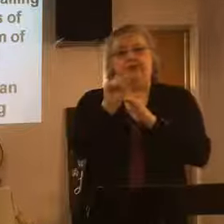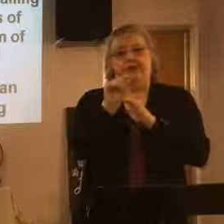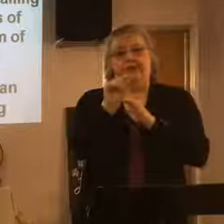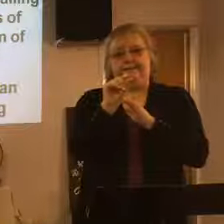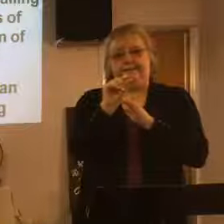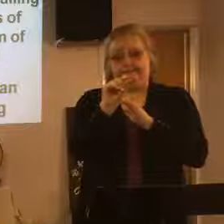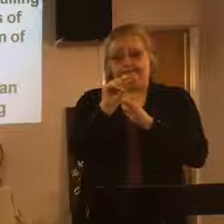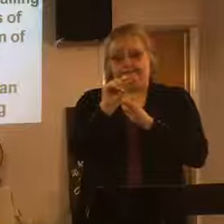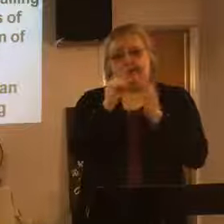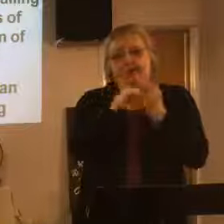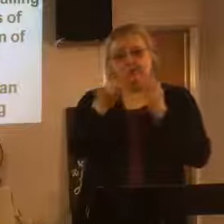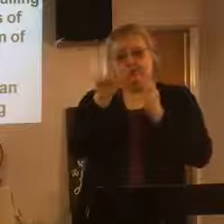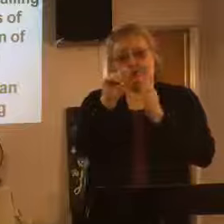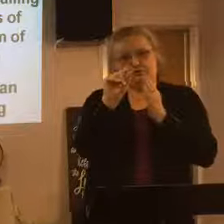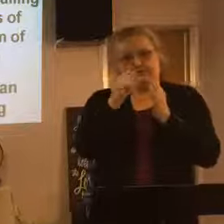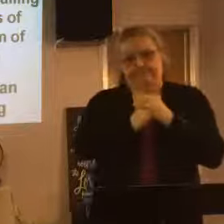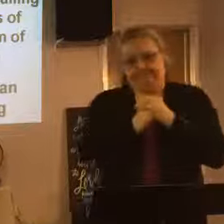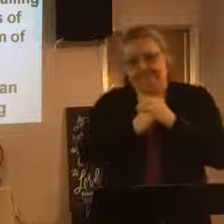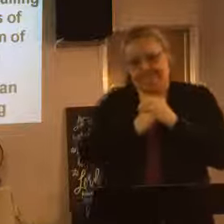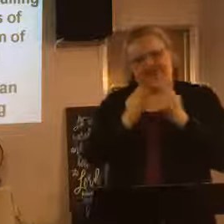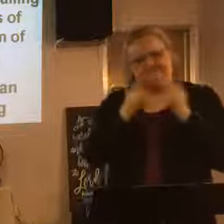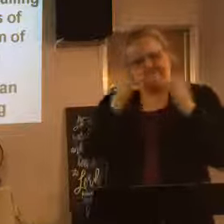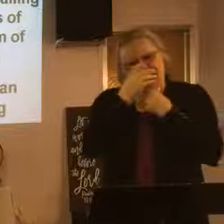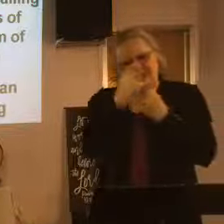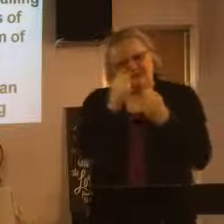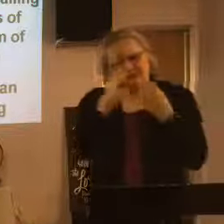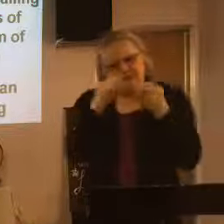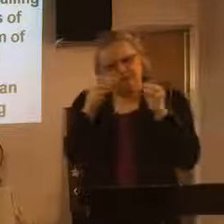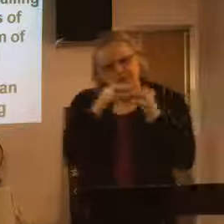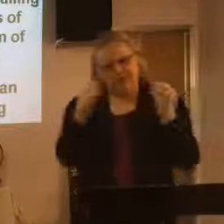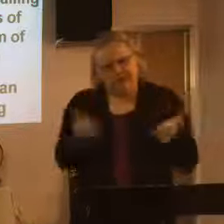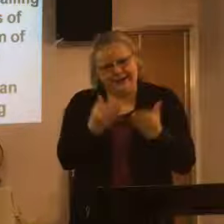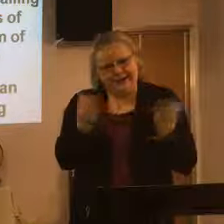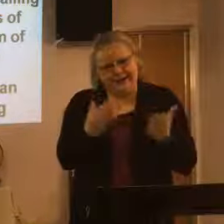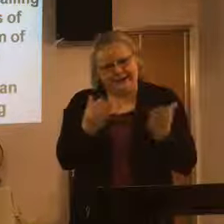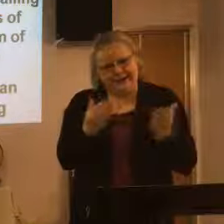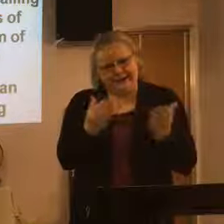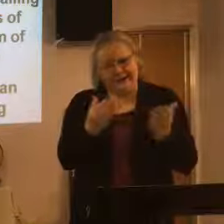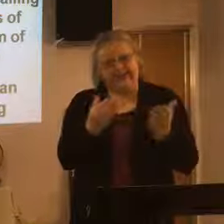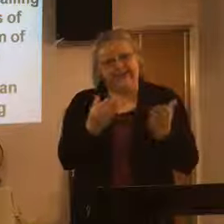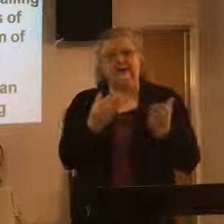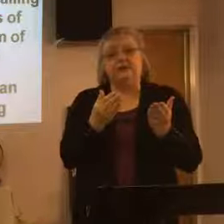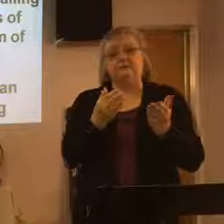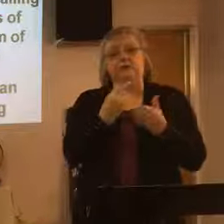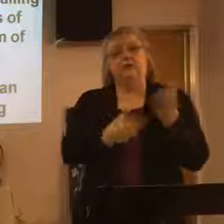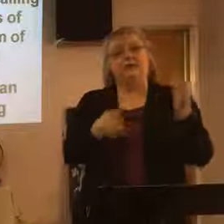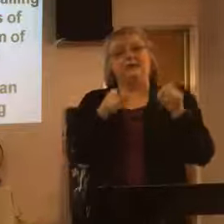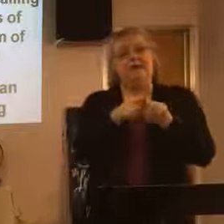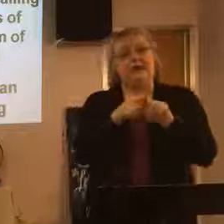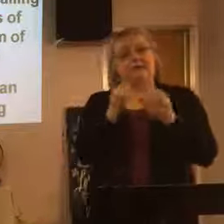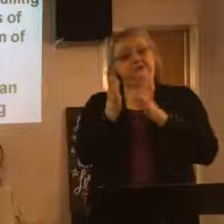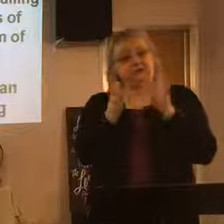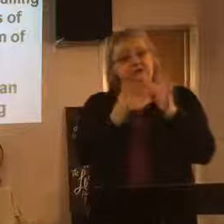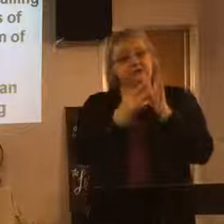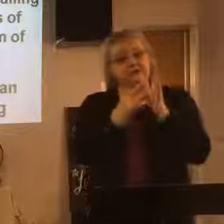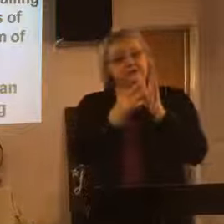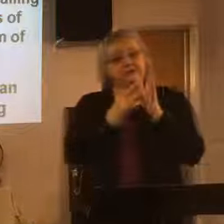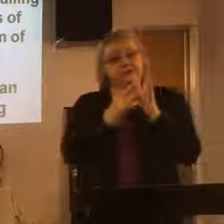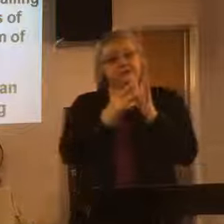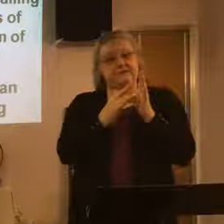20, verse 20. Very interesting story, because at this point, Jesus has